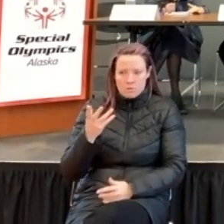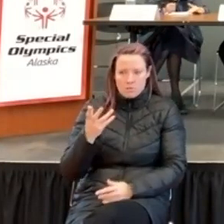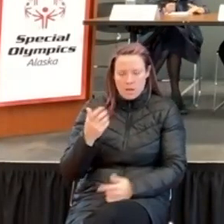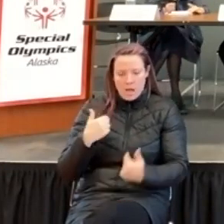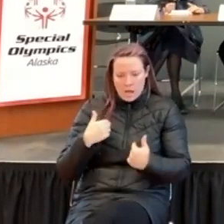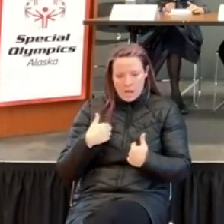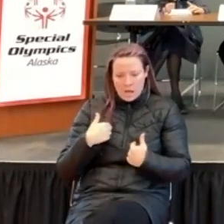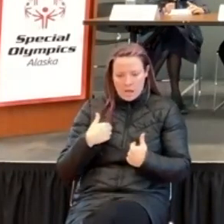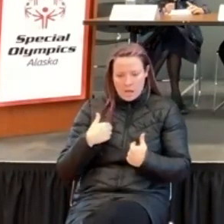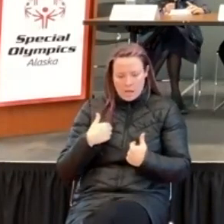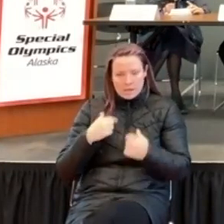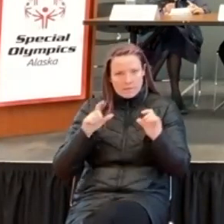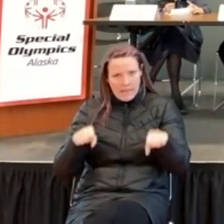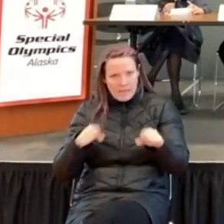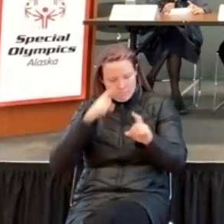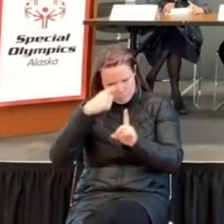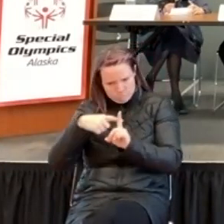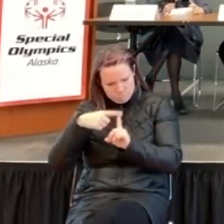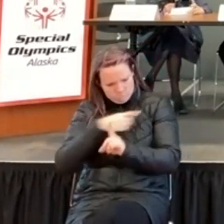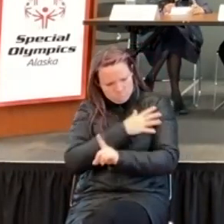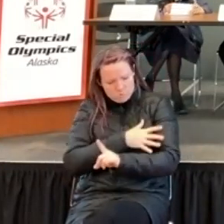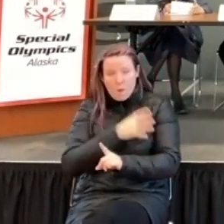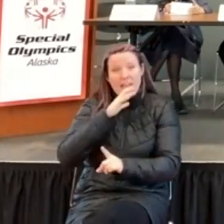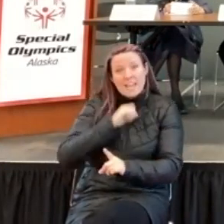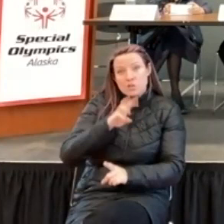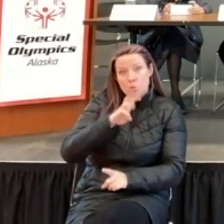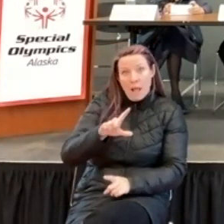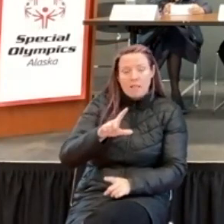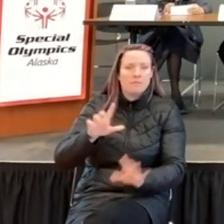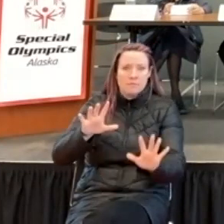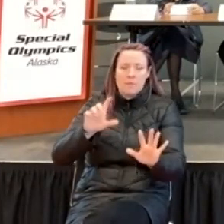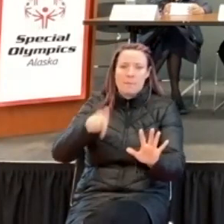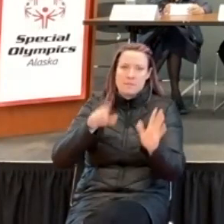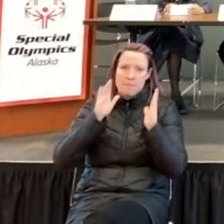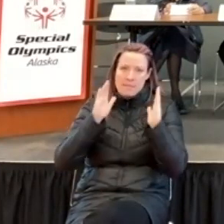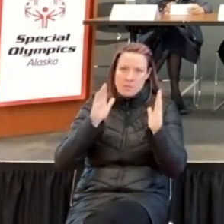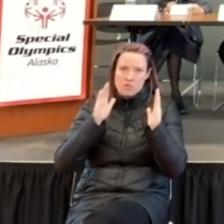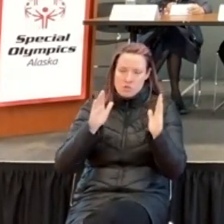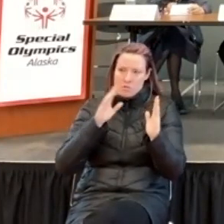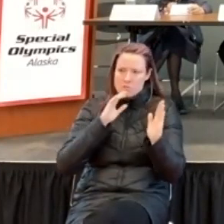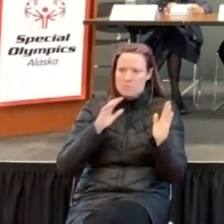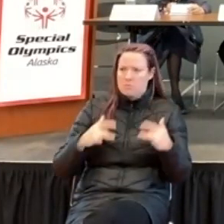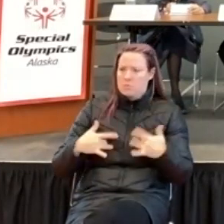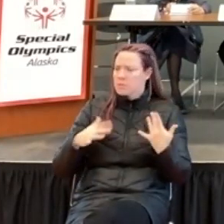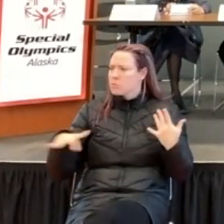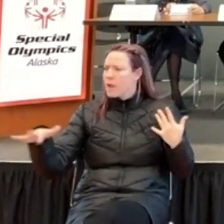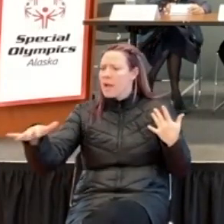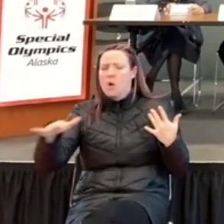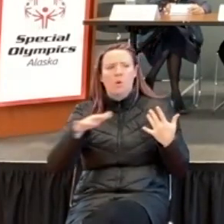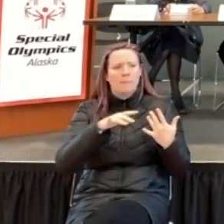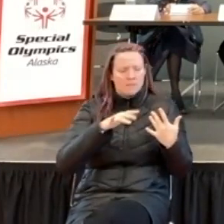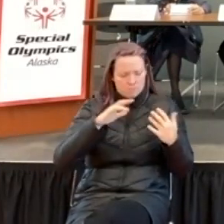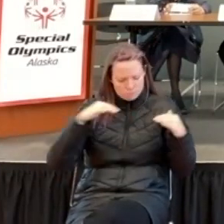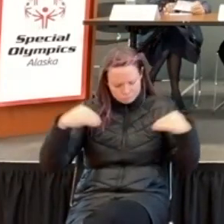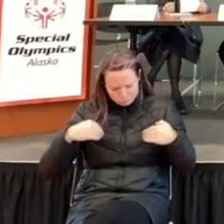mind. So how do you age well? Pay attention. Pay attention to yourself, to your surroundings, and to the people you care